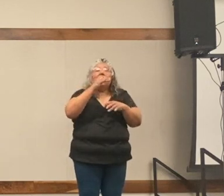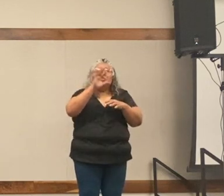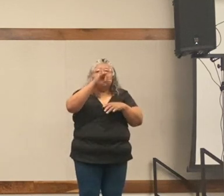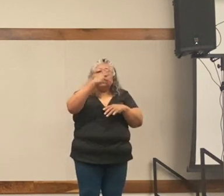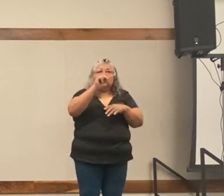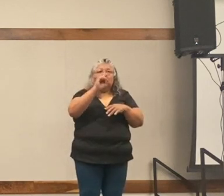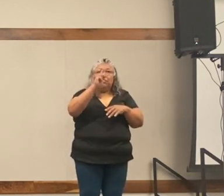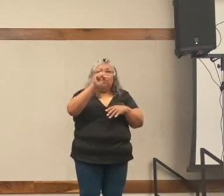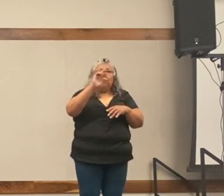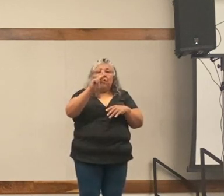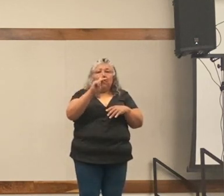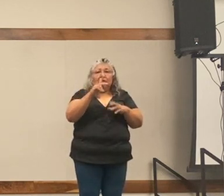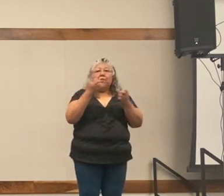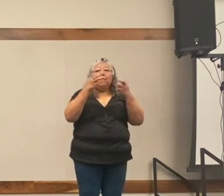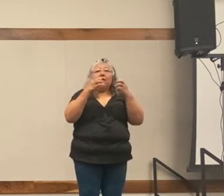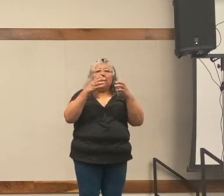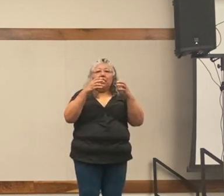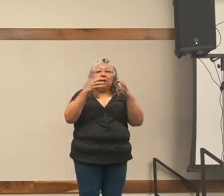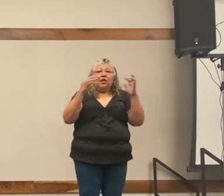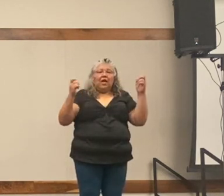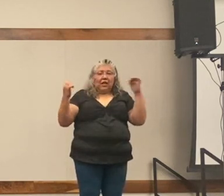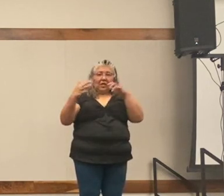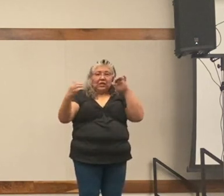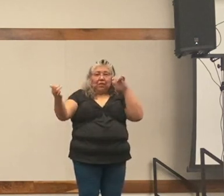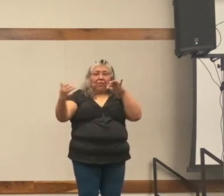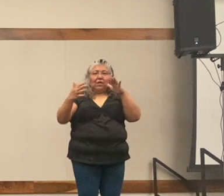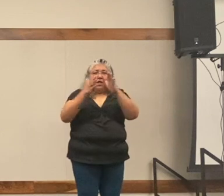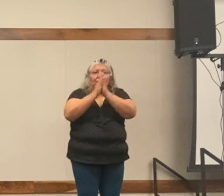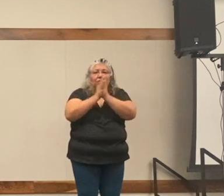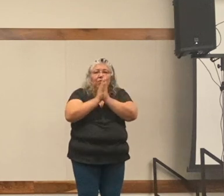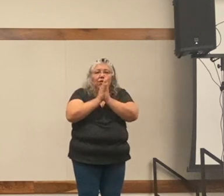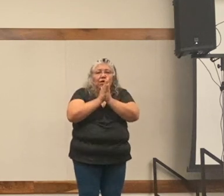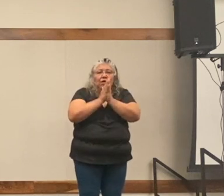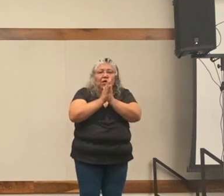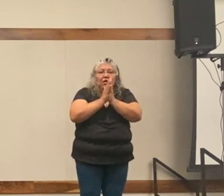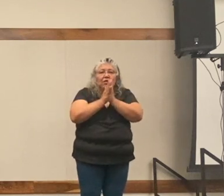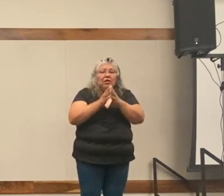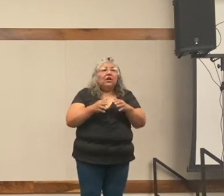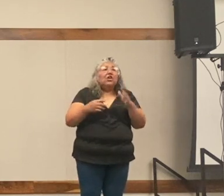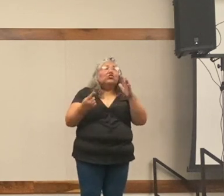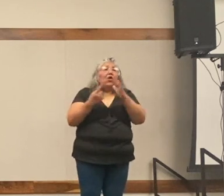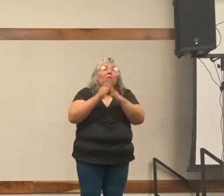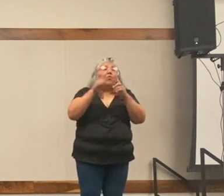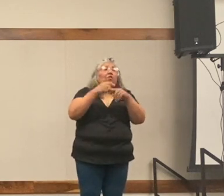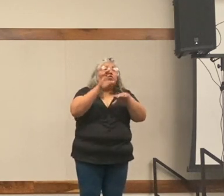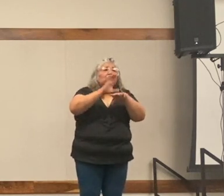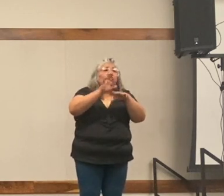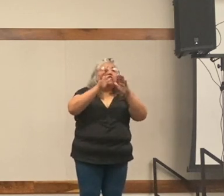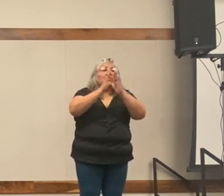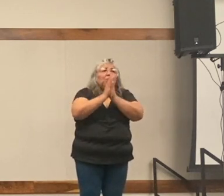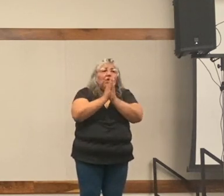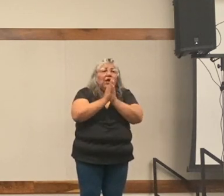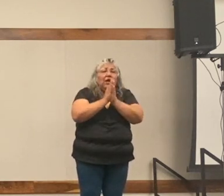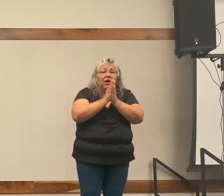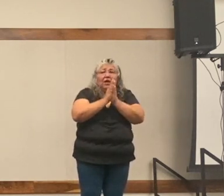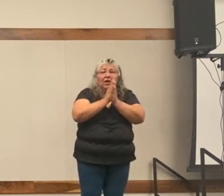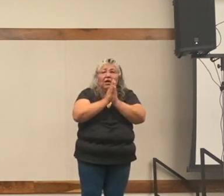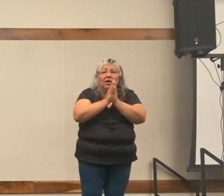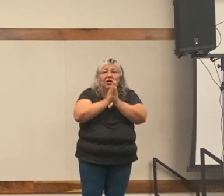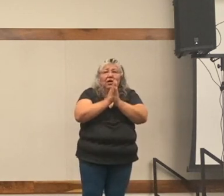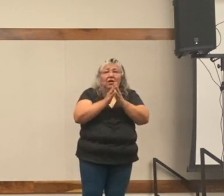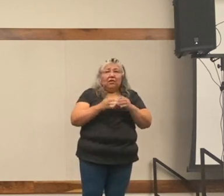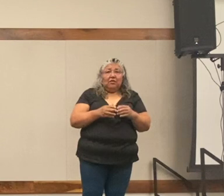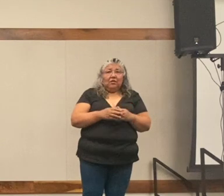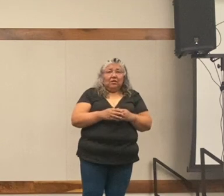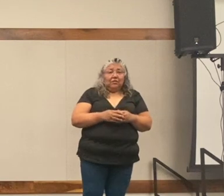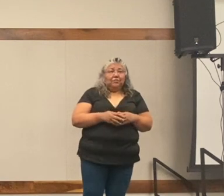where many had assembled and were praying. He shows up where the church is praying. I'm going to go where I'm safe.